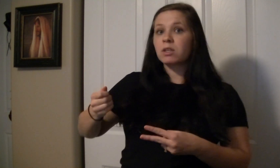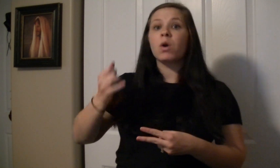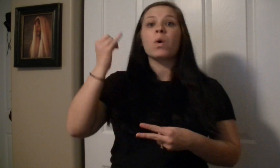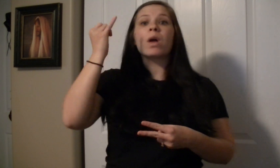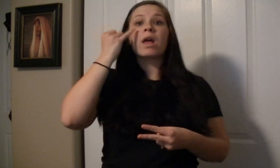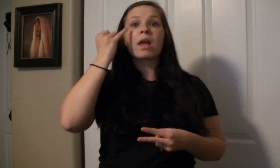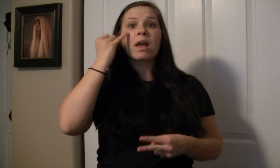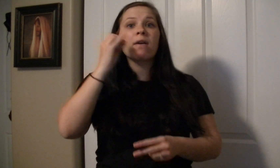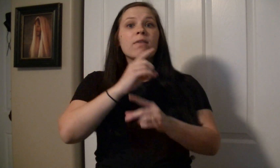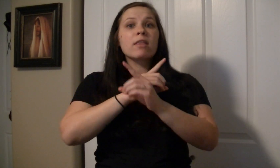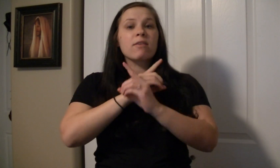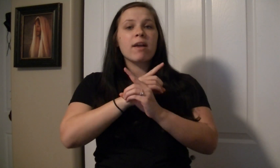set.